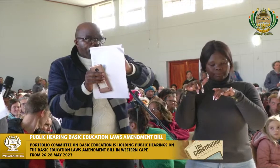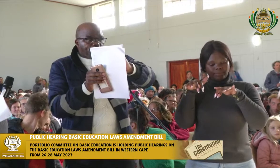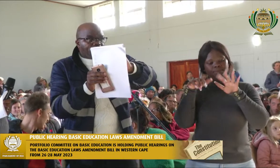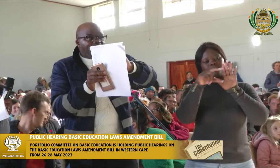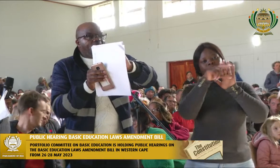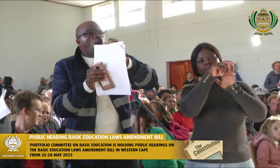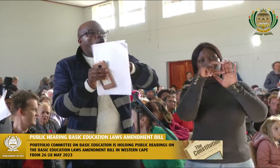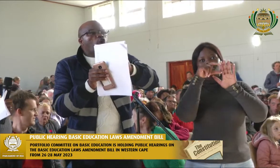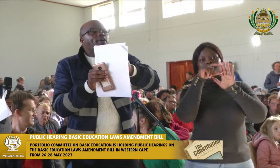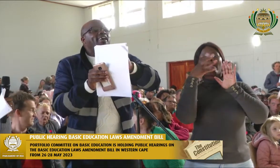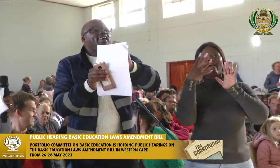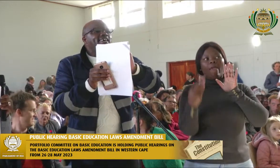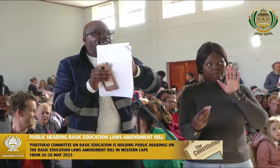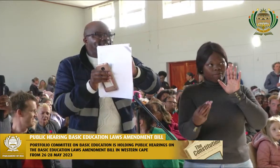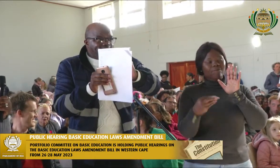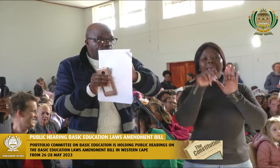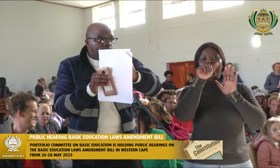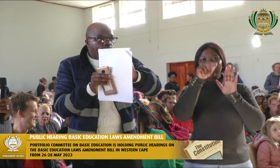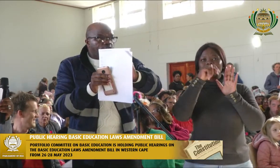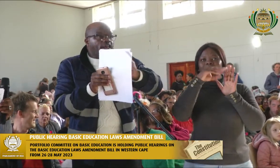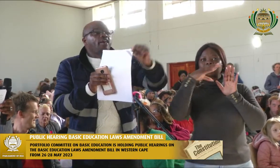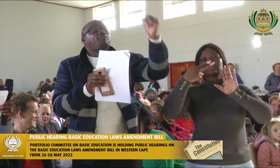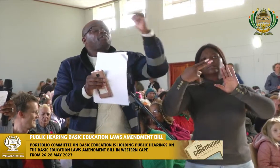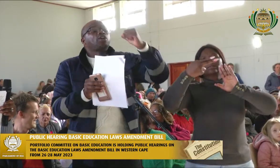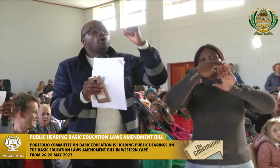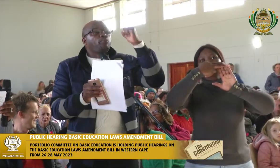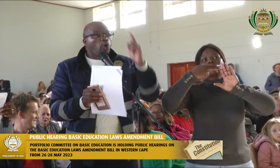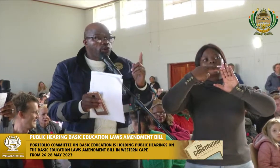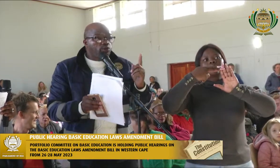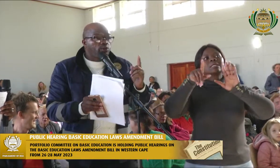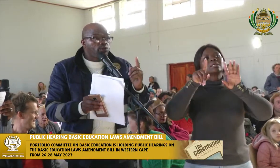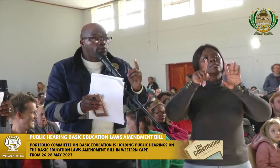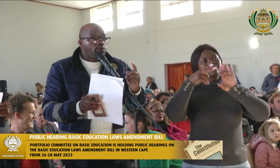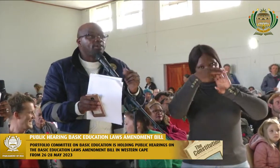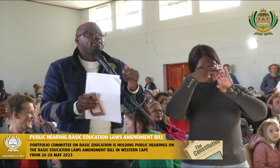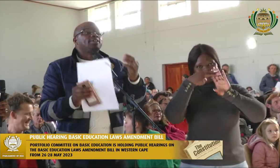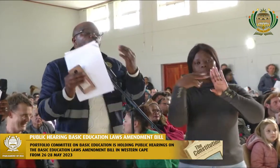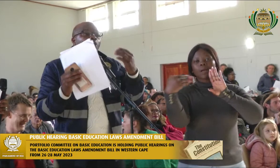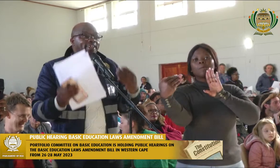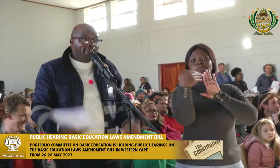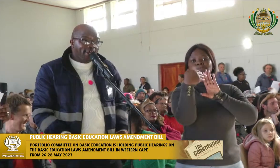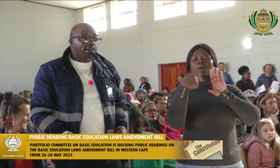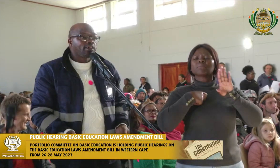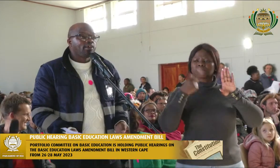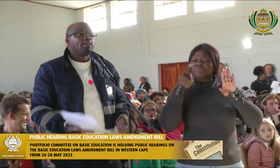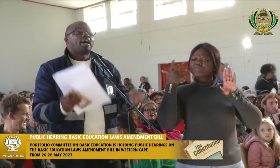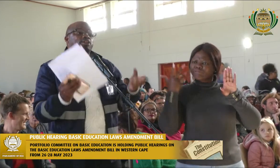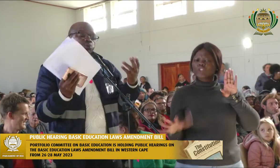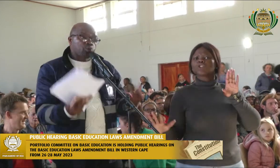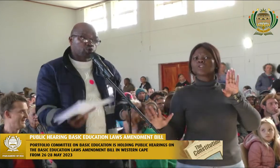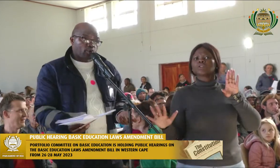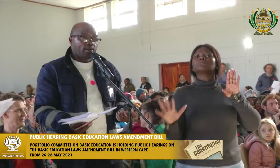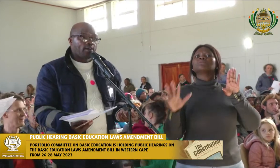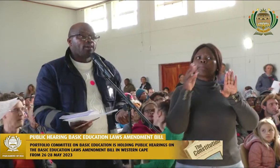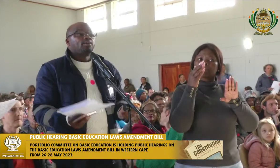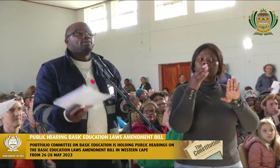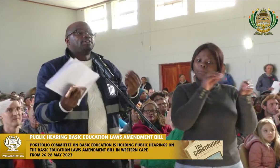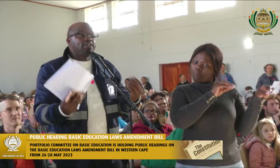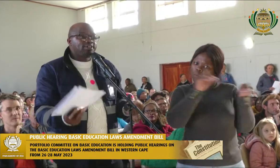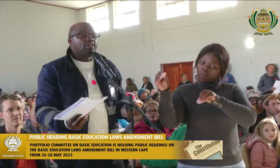In a emblem, in a logo, ye ANC, in a very non-call. Did you? Nibonil,